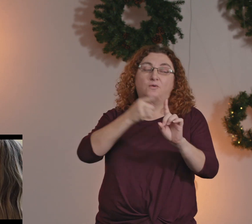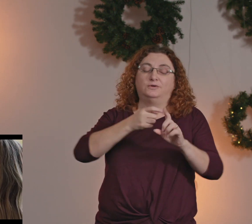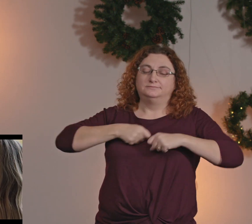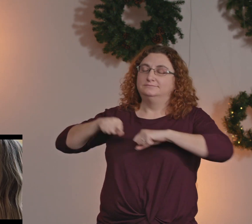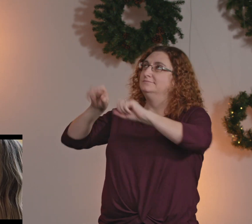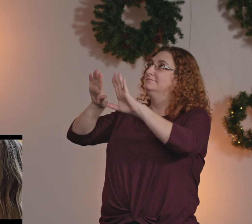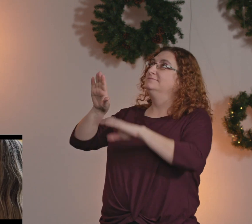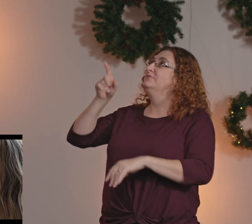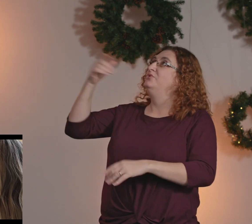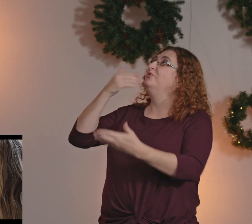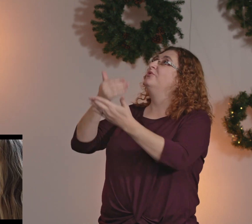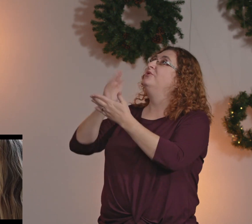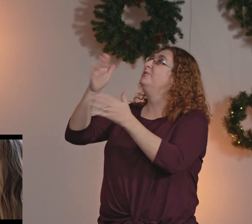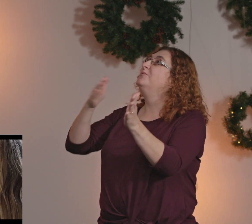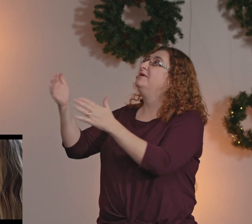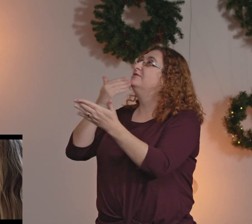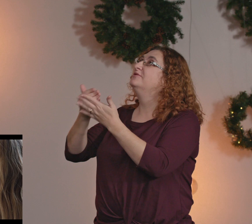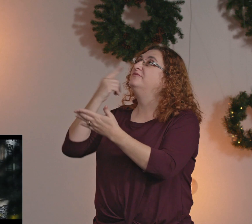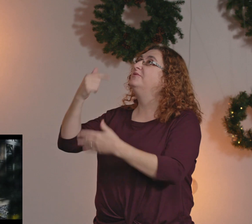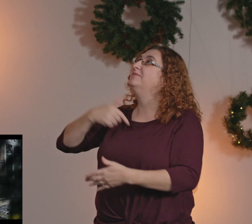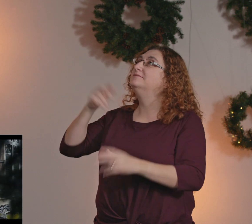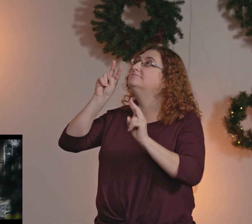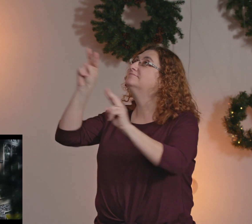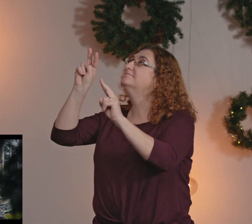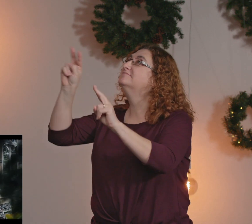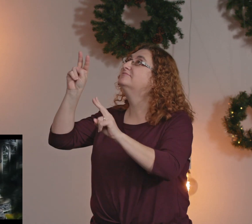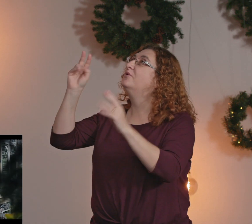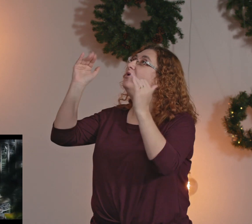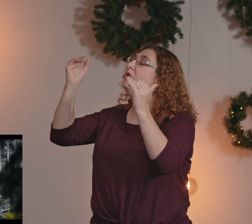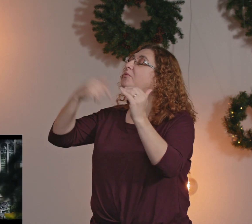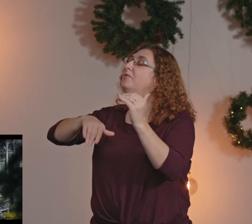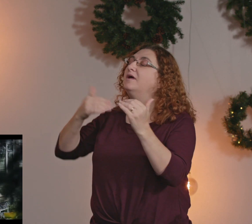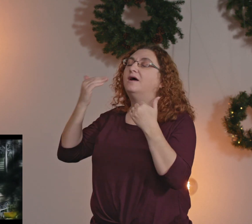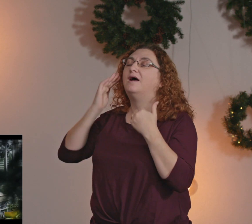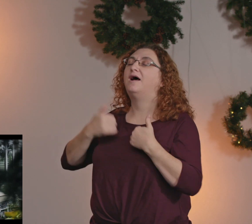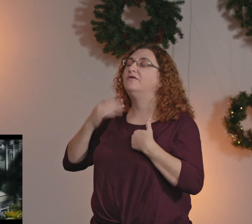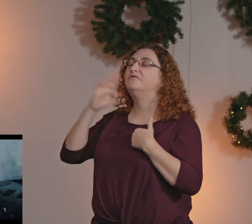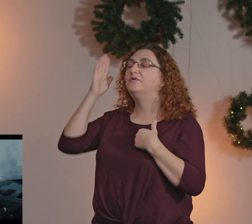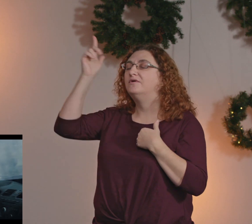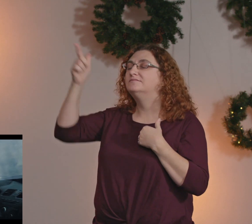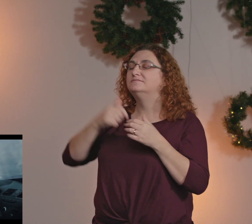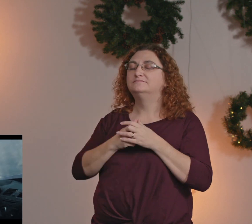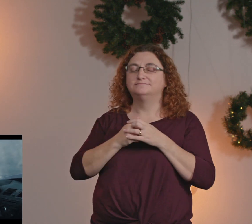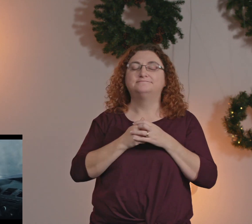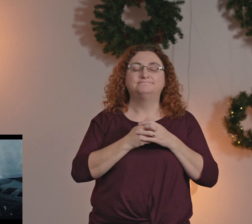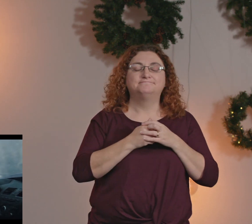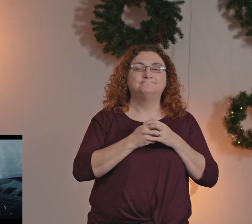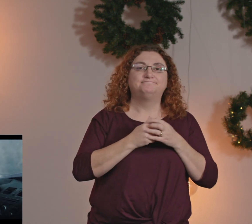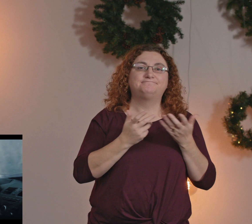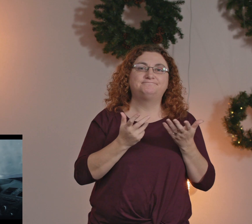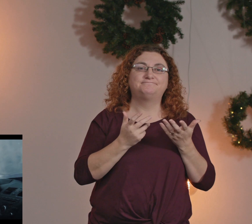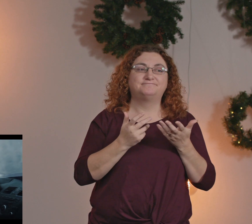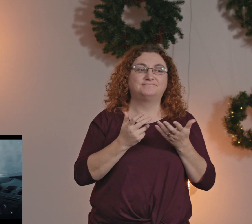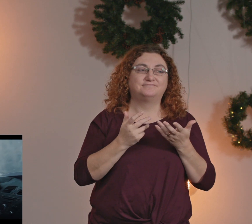inherently His plans are good, and in looking forward to the hope that we have. As much as I mourn the missed memories of